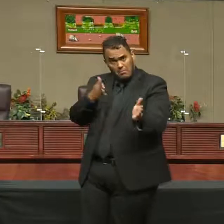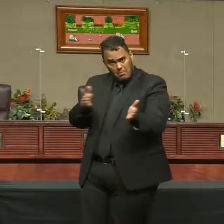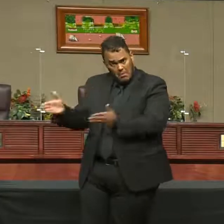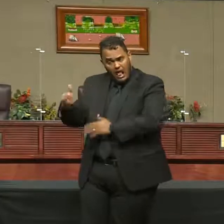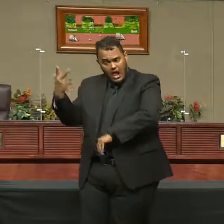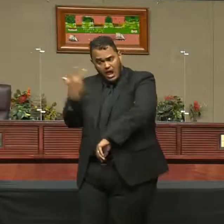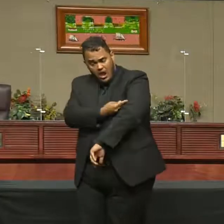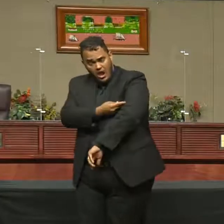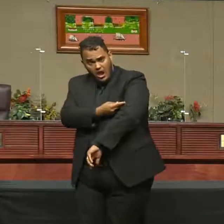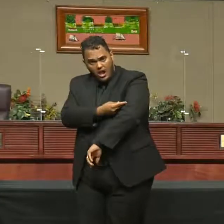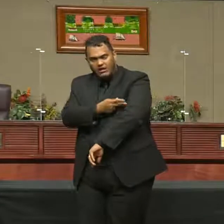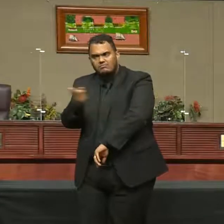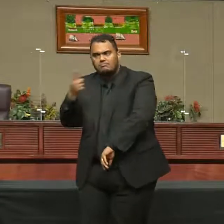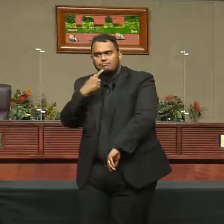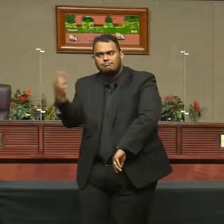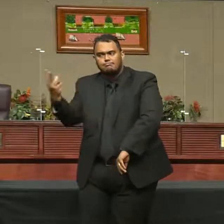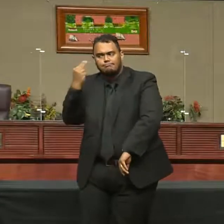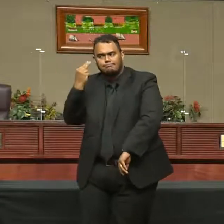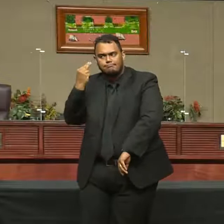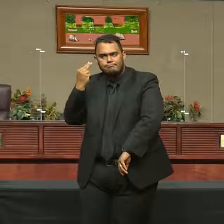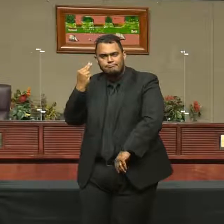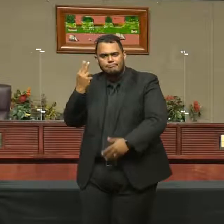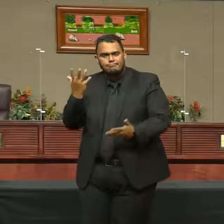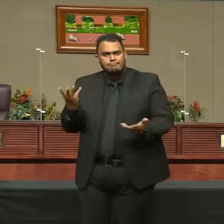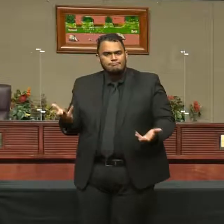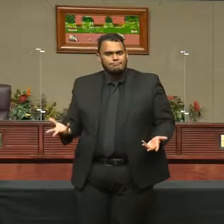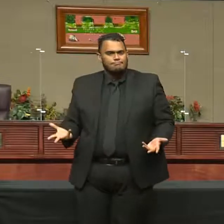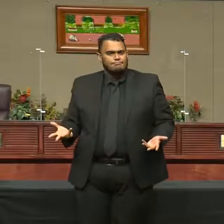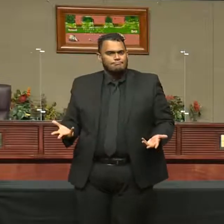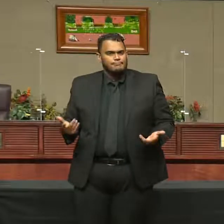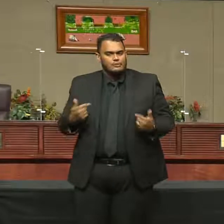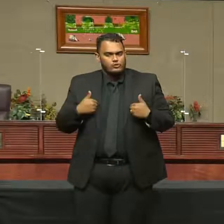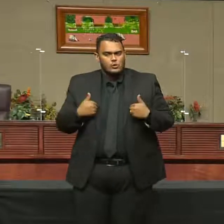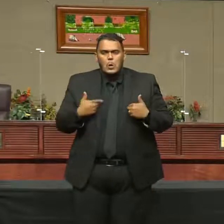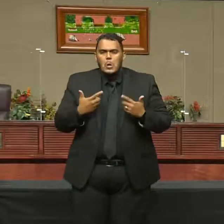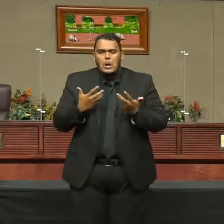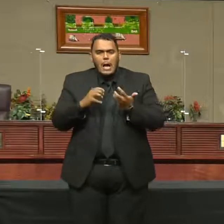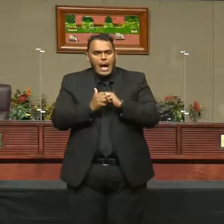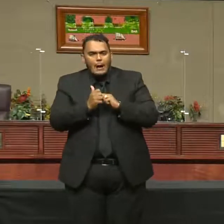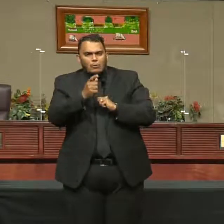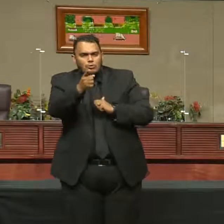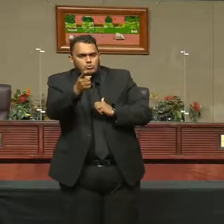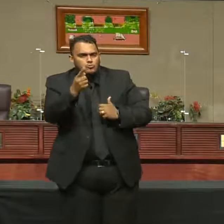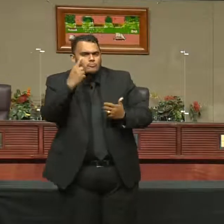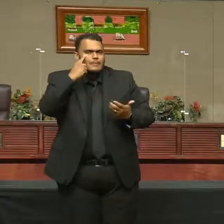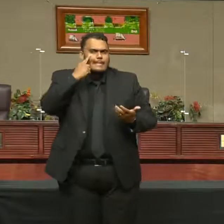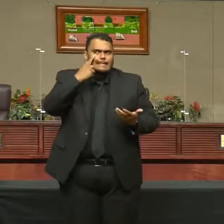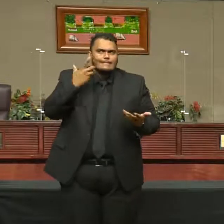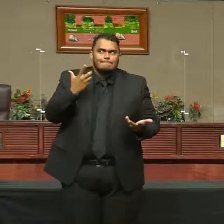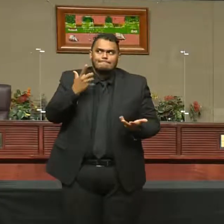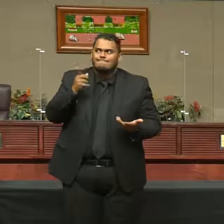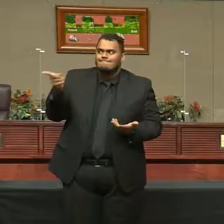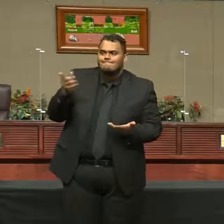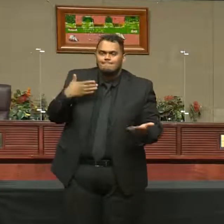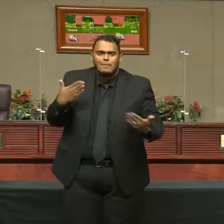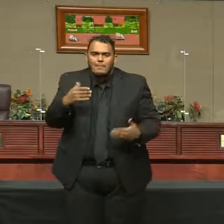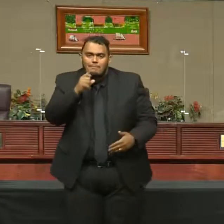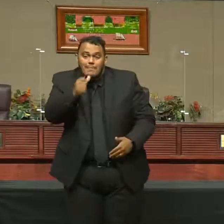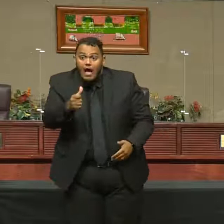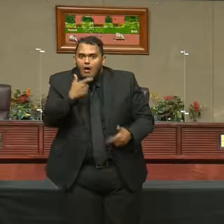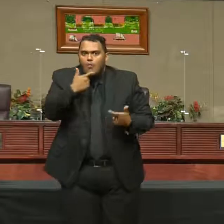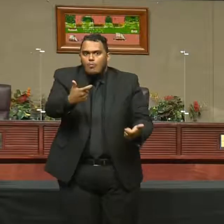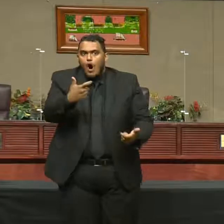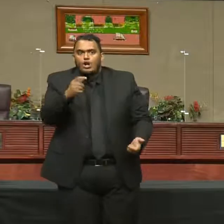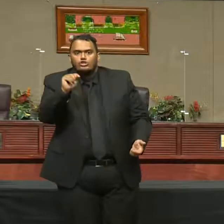that generation and change these mindsets when they're not watching the news? They may be on TikTok or Instagram and those types